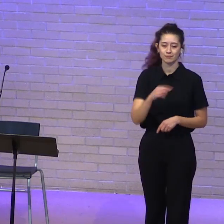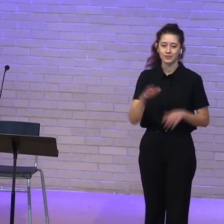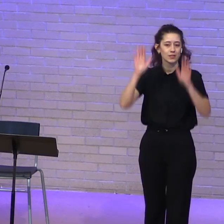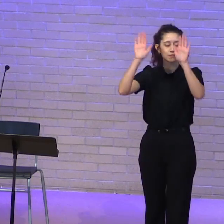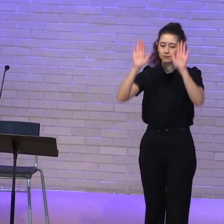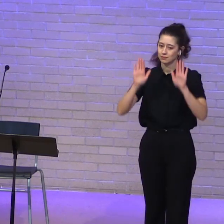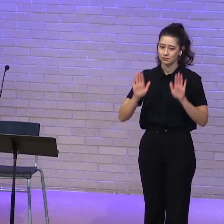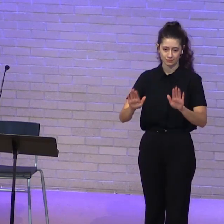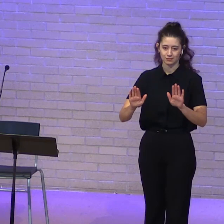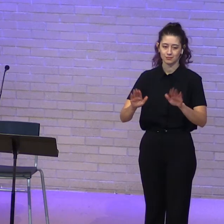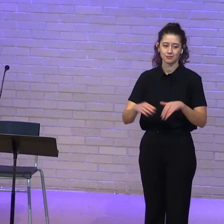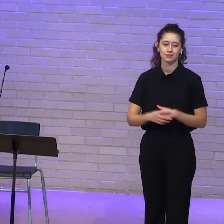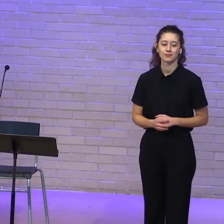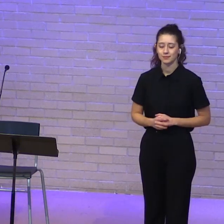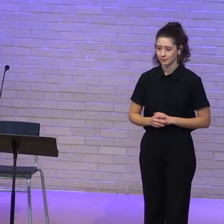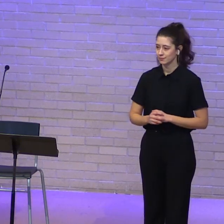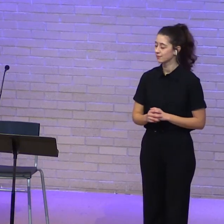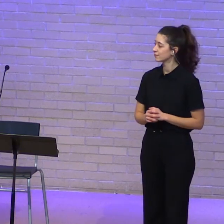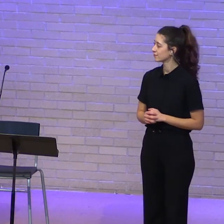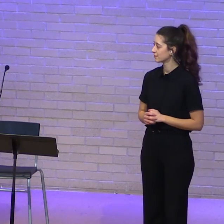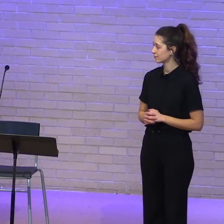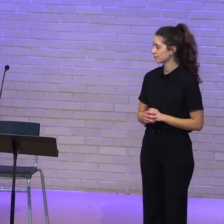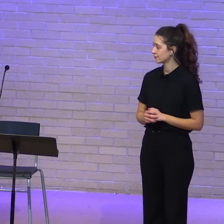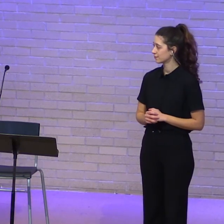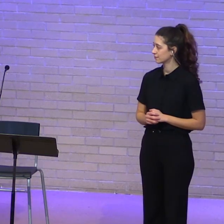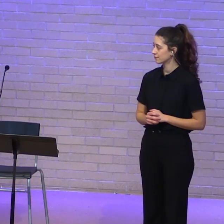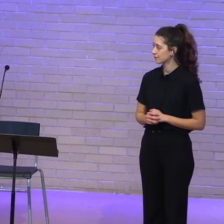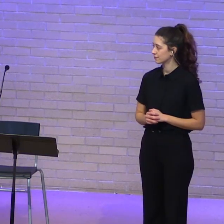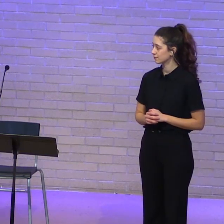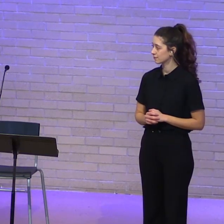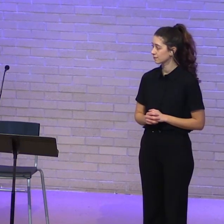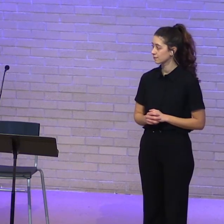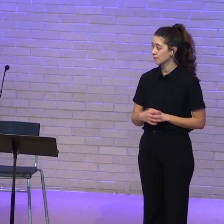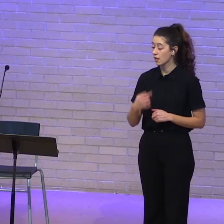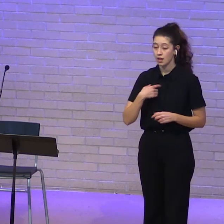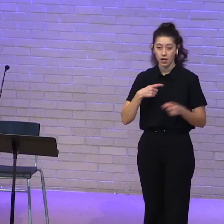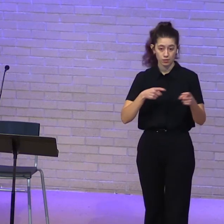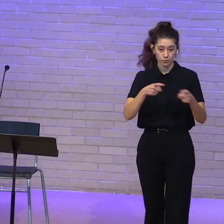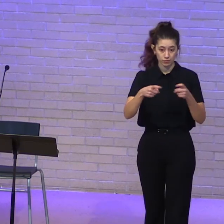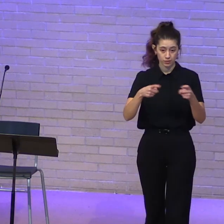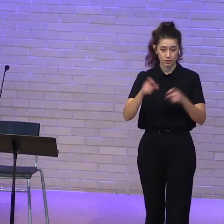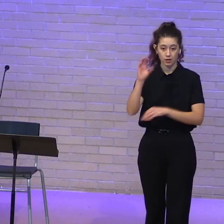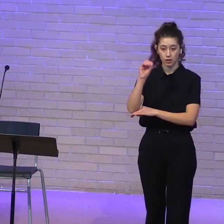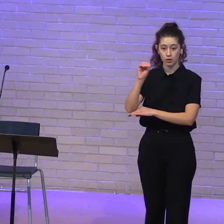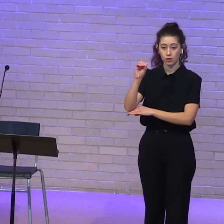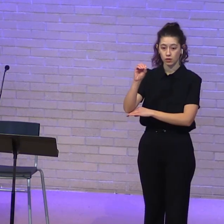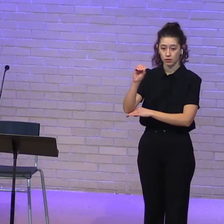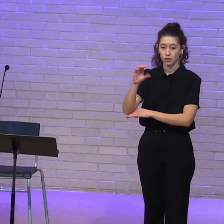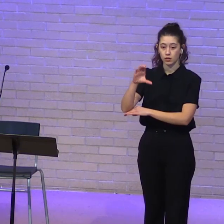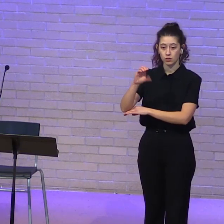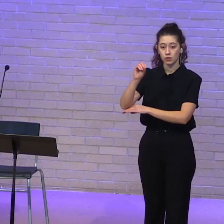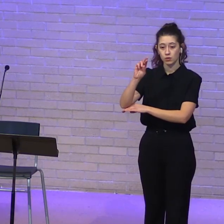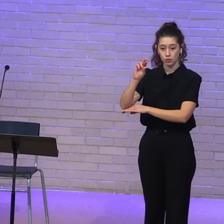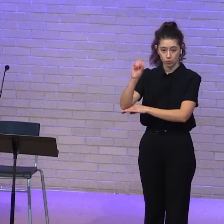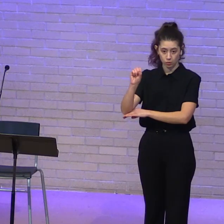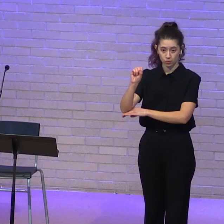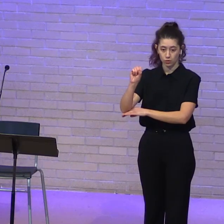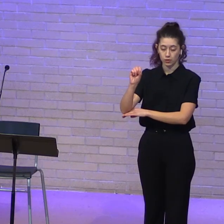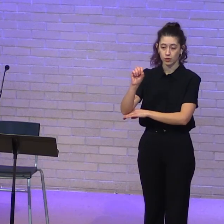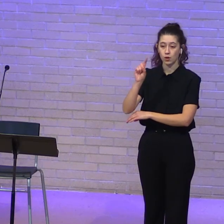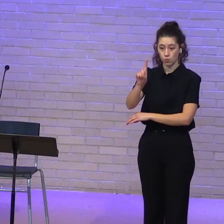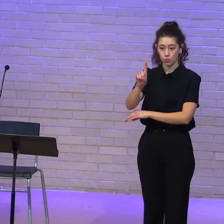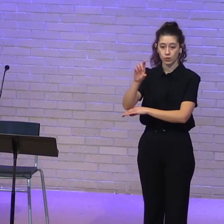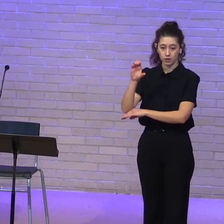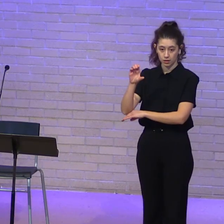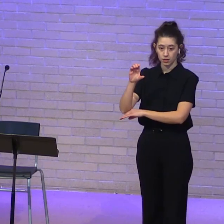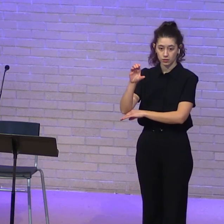convocation. I've had the happy pleasure of coordinating the Core 100 Identity, Culture, and Community course this year. And